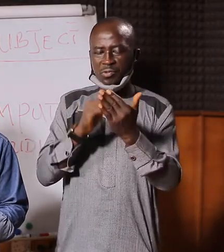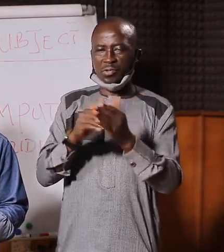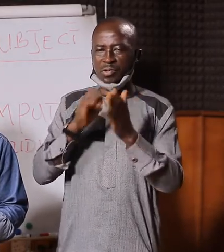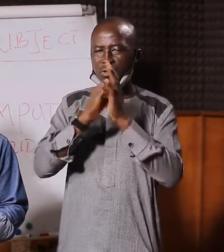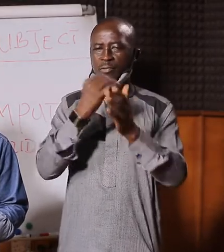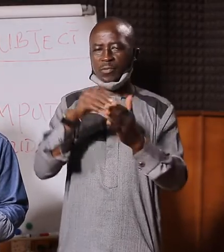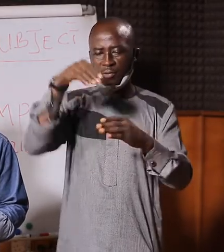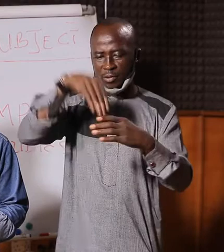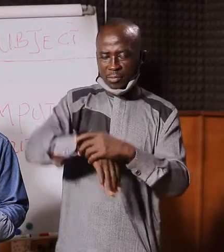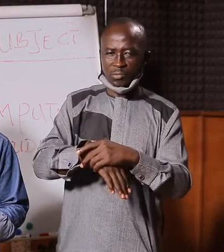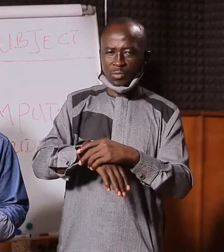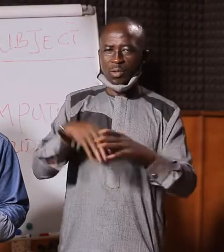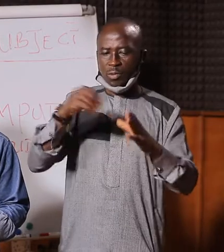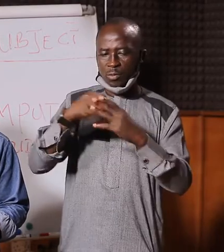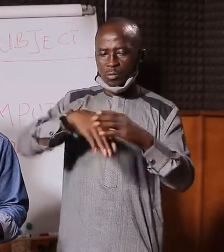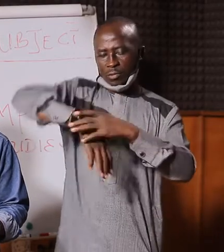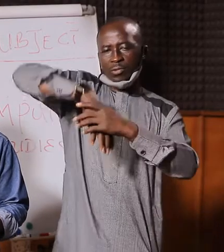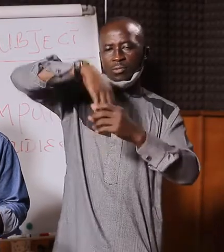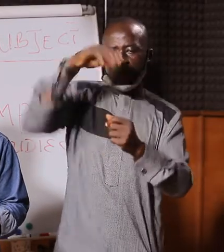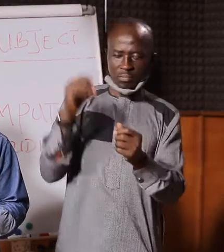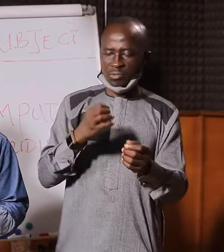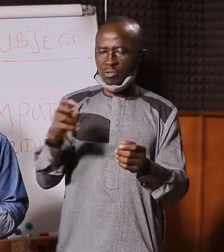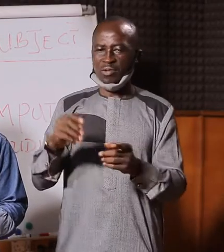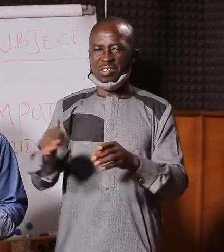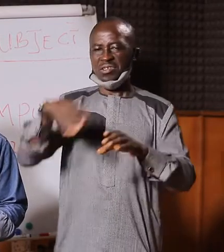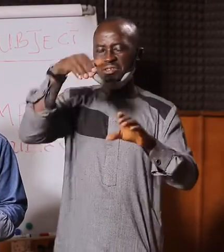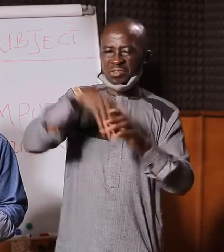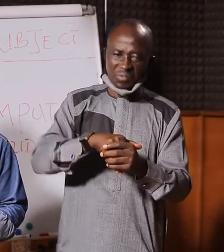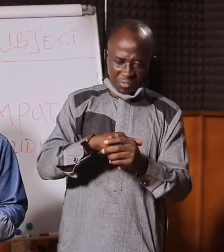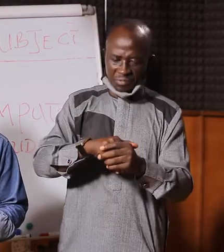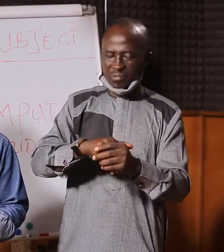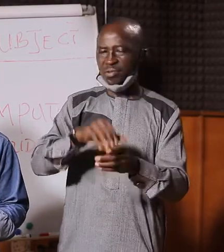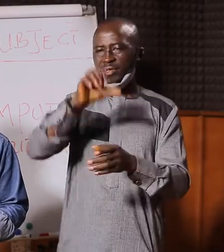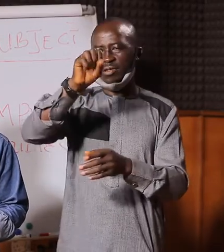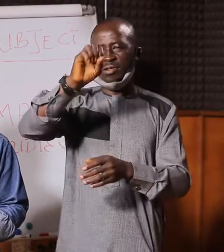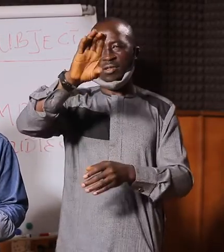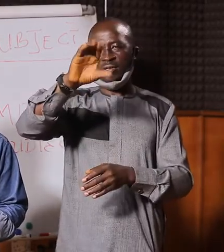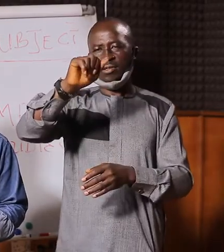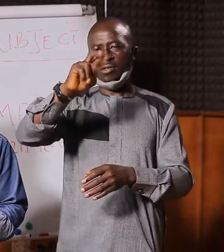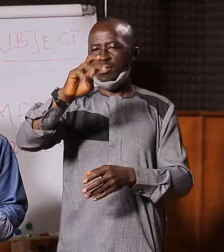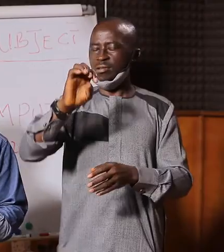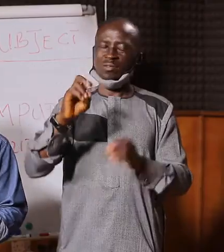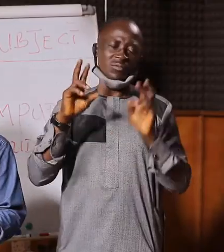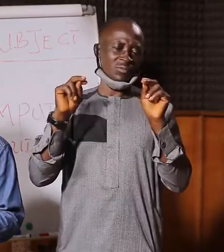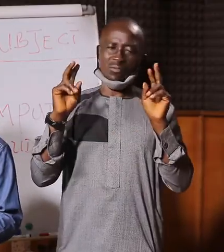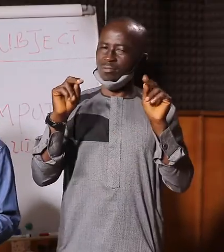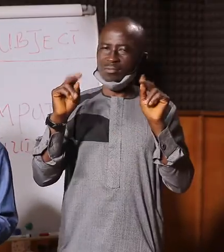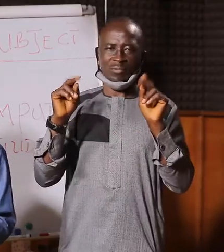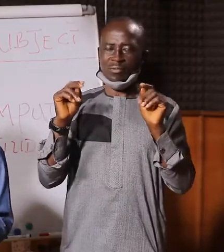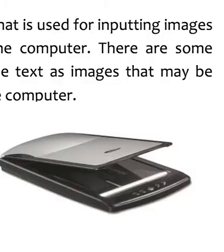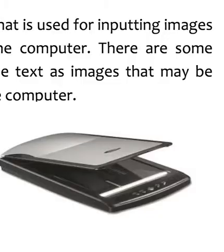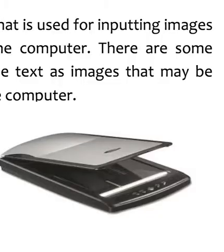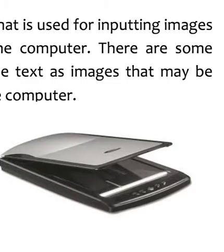input device or output device, and they include scanner as an output device. Scanner is not an output